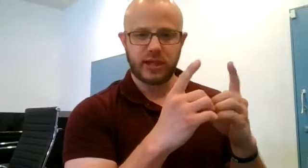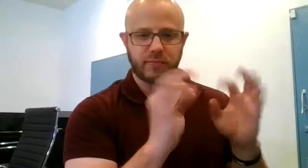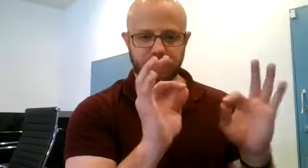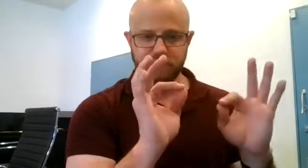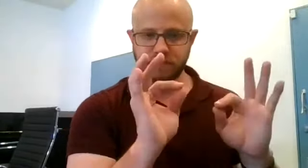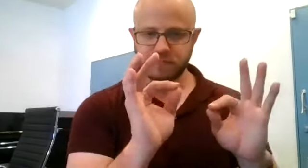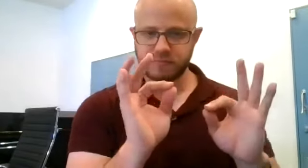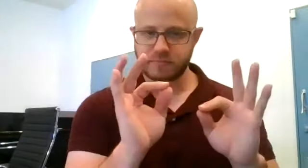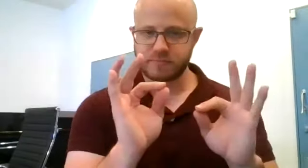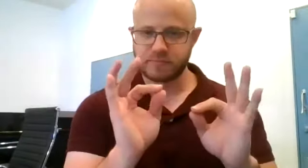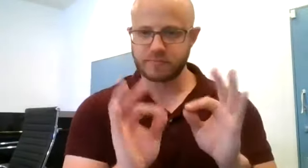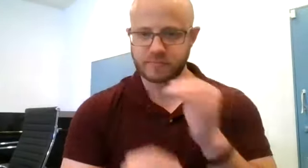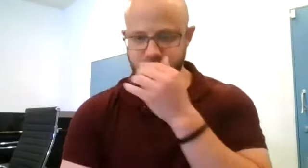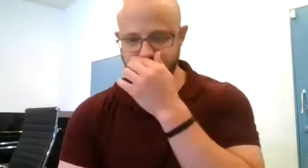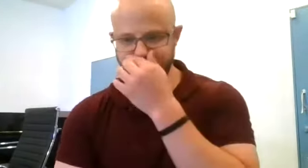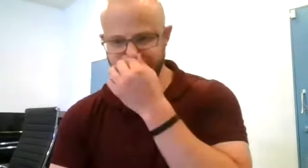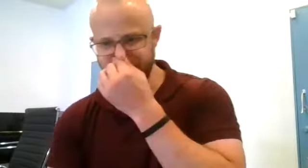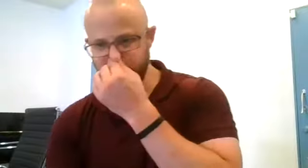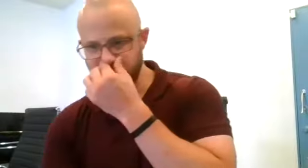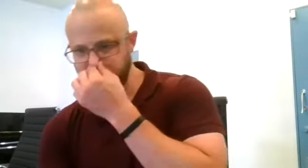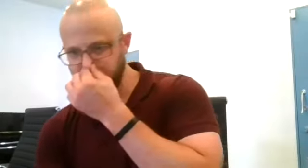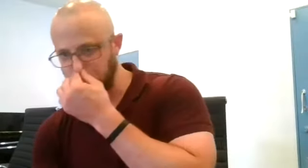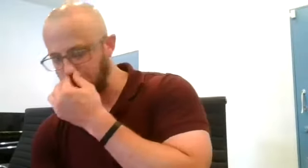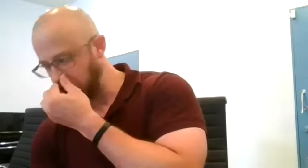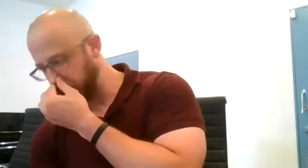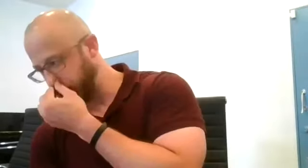hands are pointed upward. The fingers are.